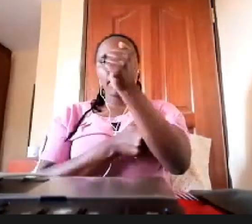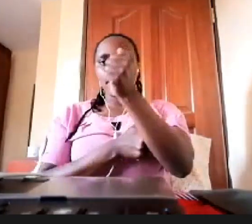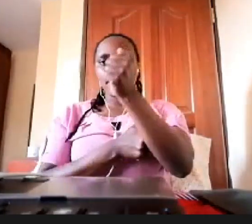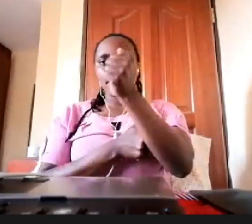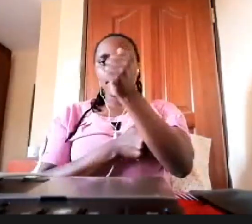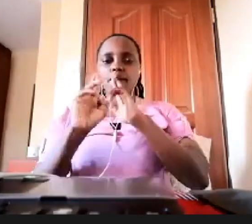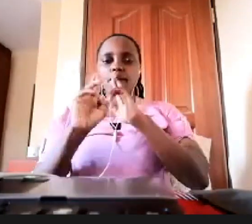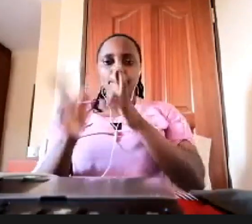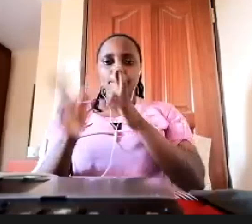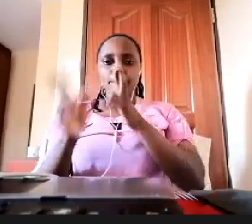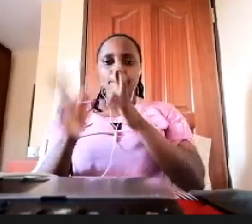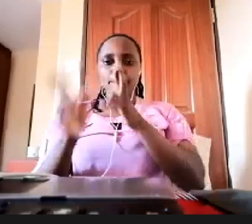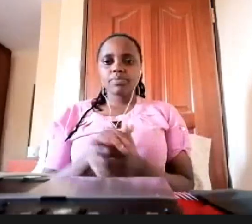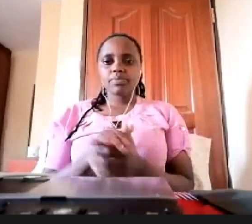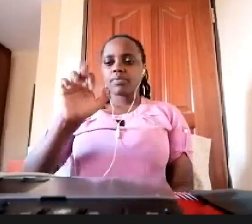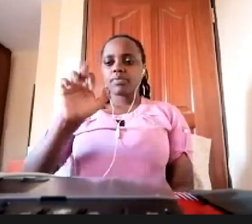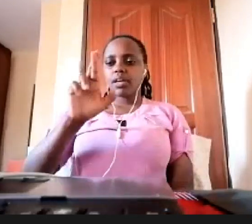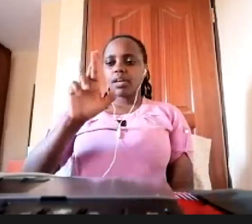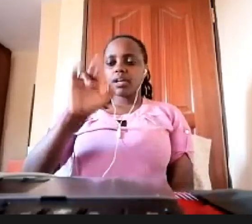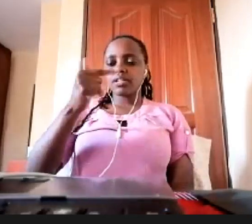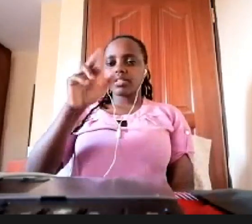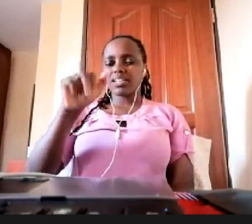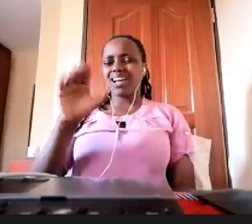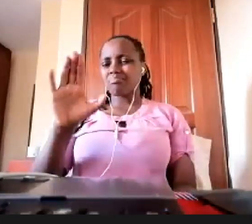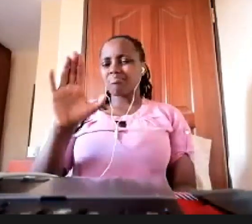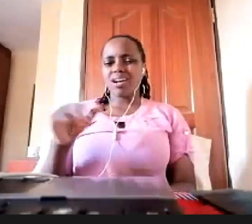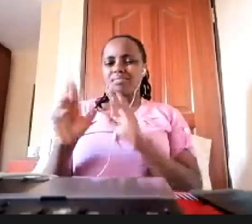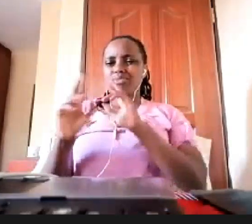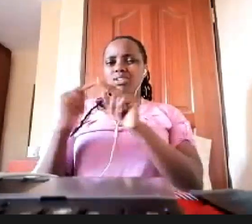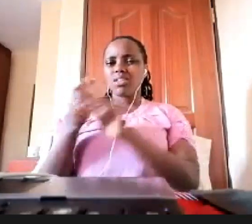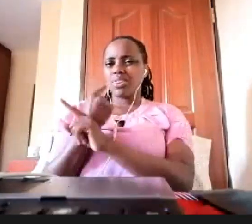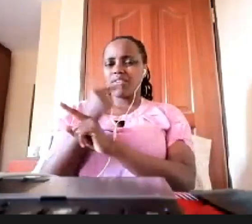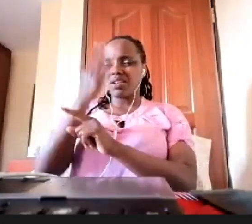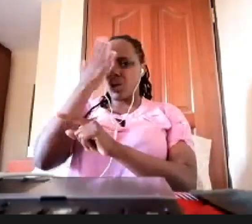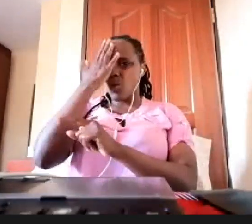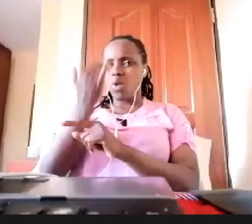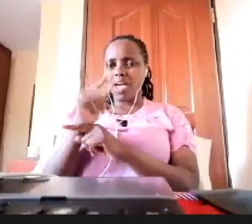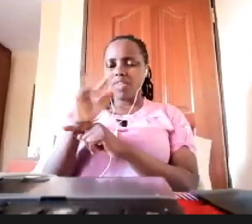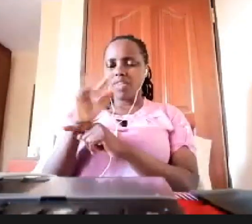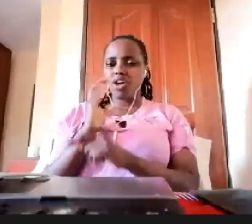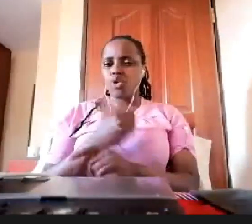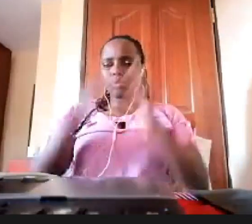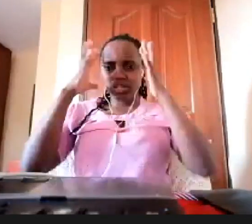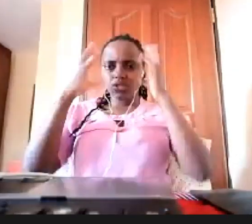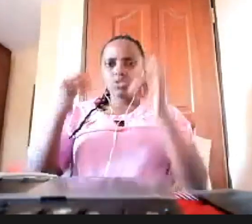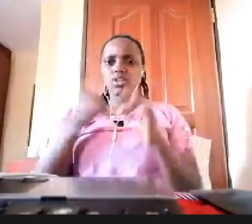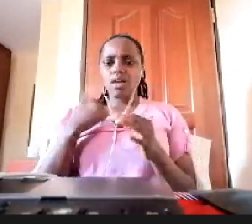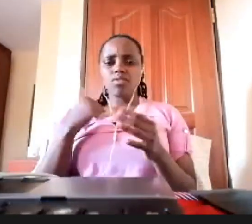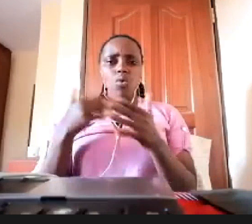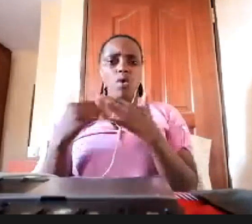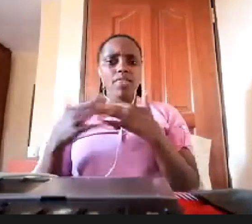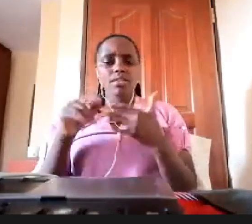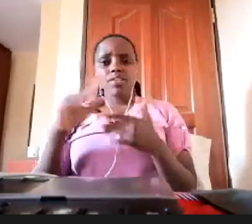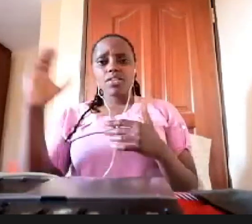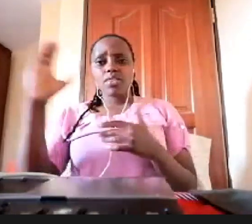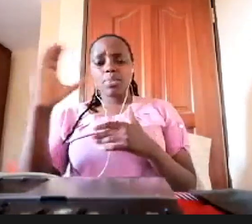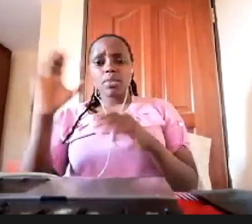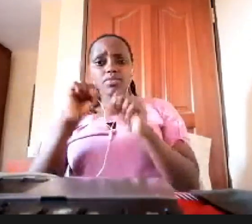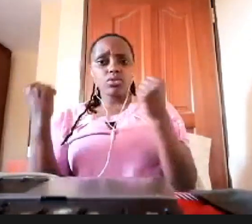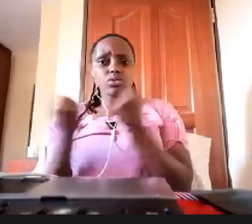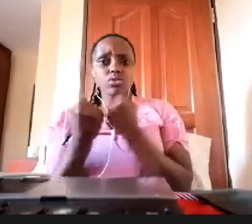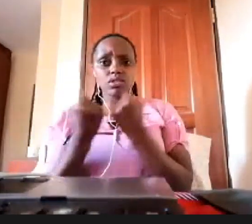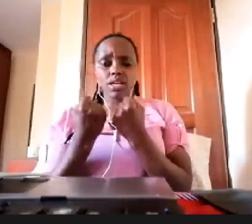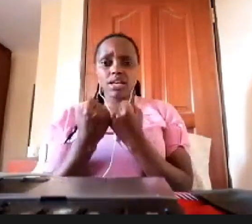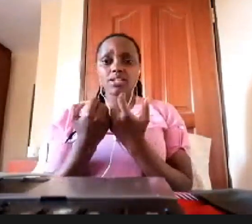reports. The case of Eritrea is a bit different. Of course, the committee had to make a decision, even if there were civil